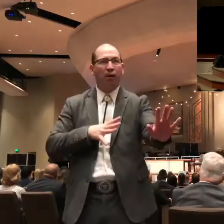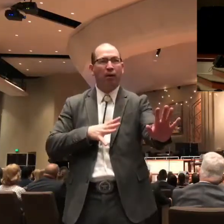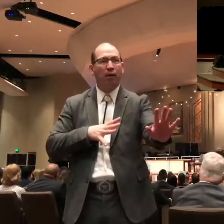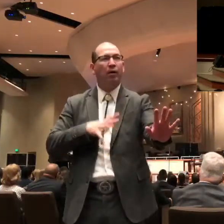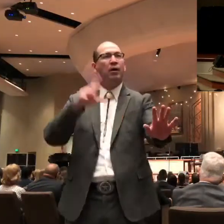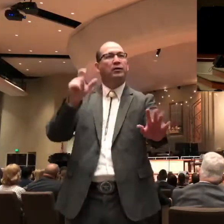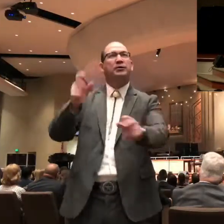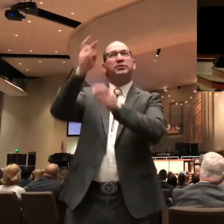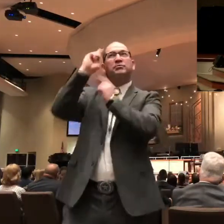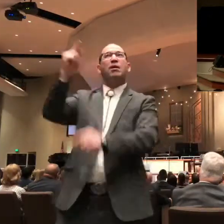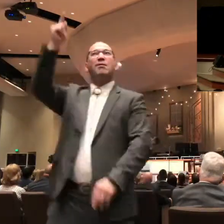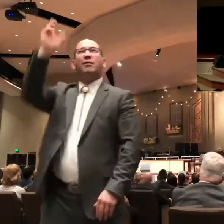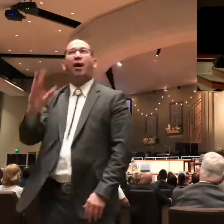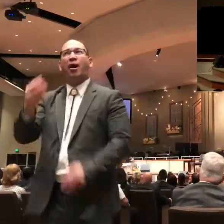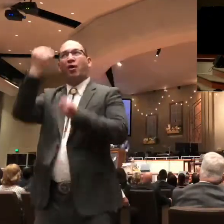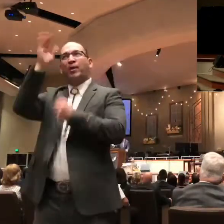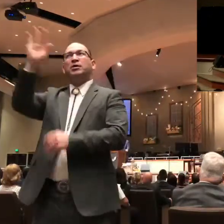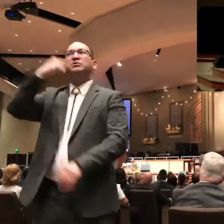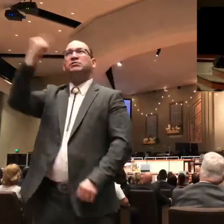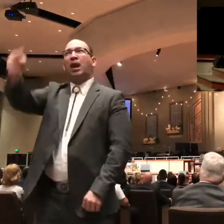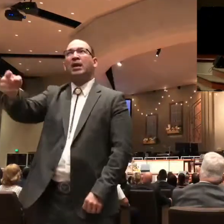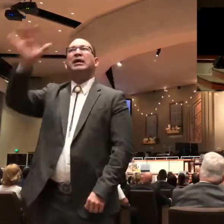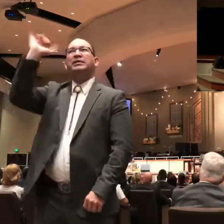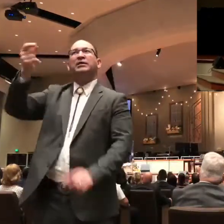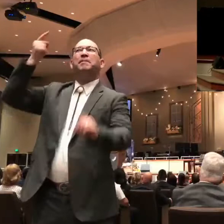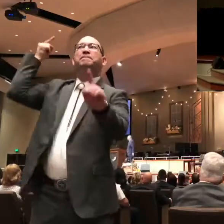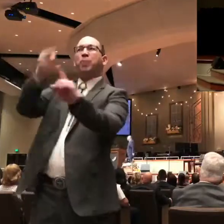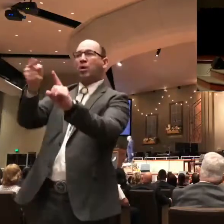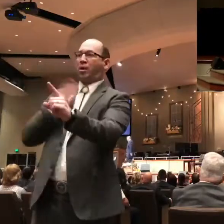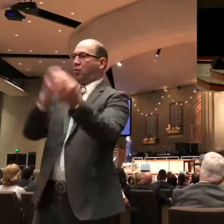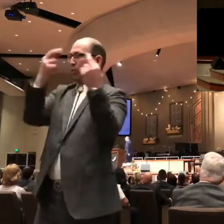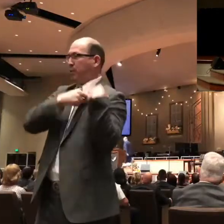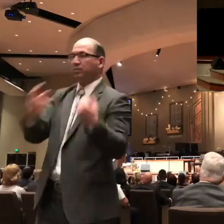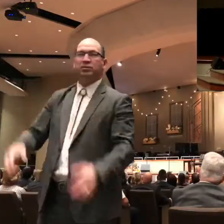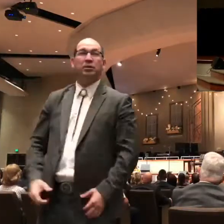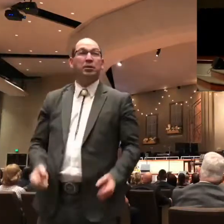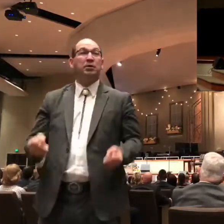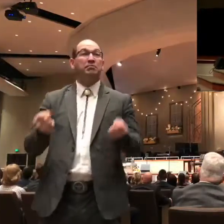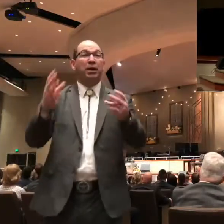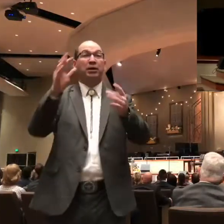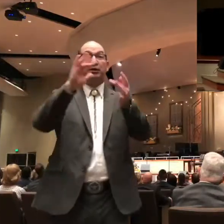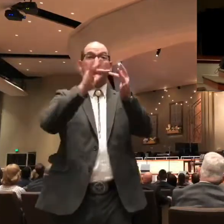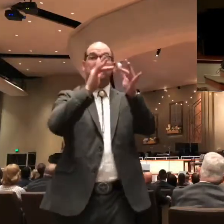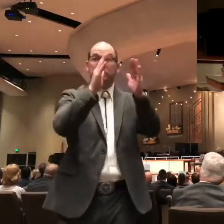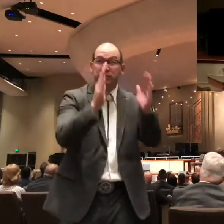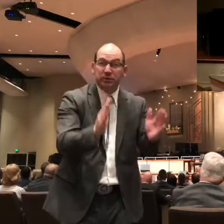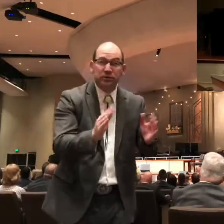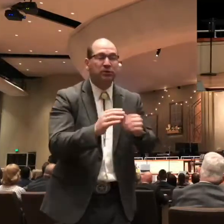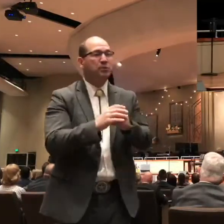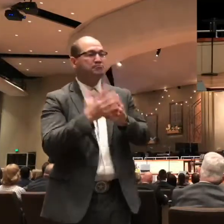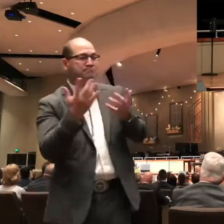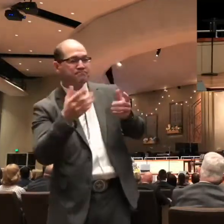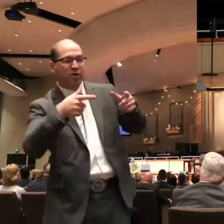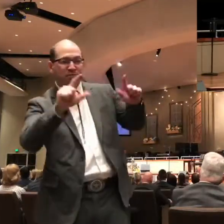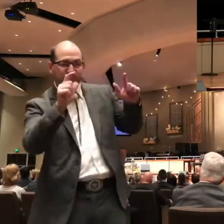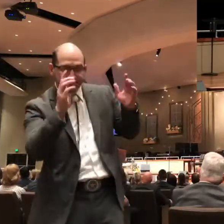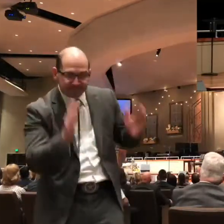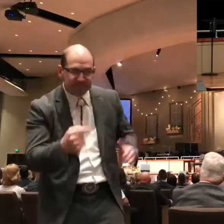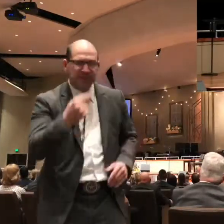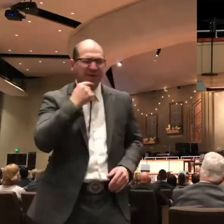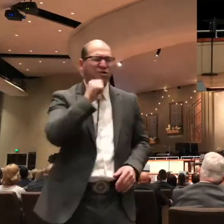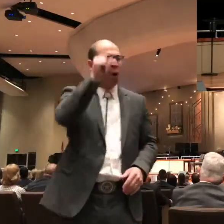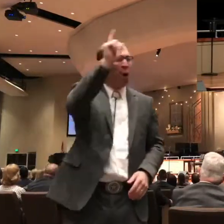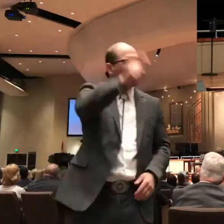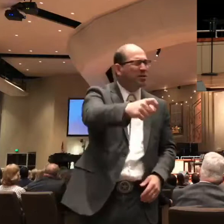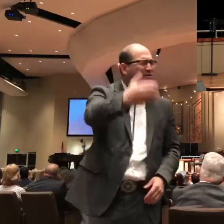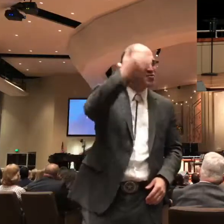keep his commandments. This is the duty. And oh, we hear the internet teacher saying, and we hear the false teacher saying, oh,